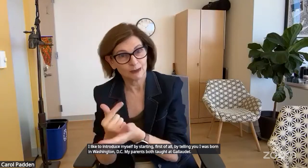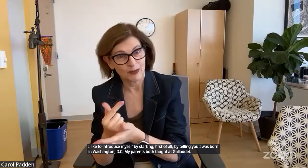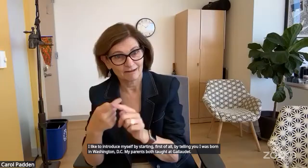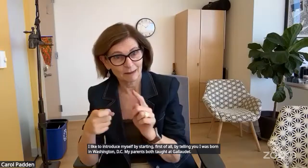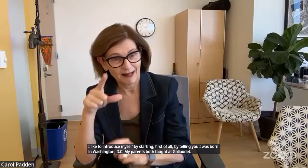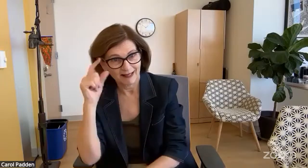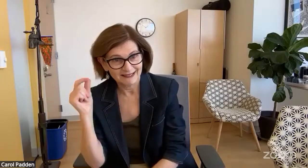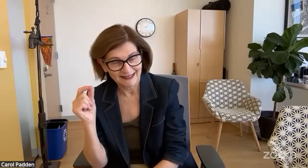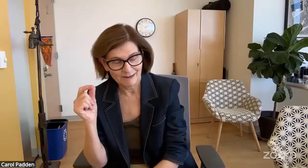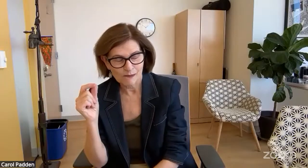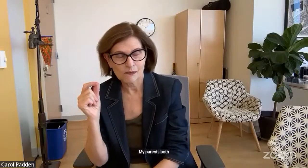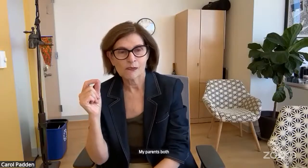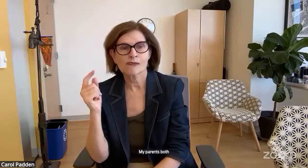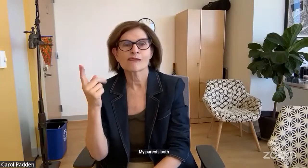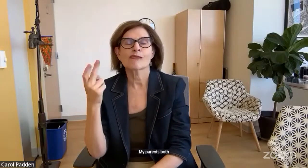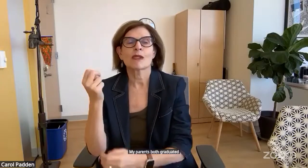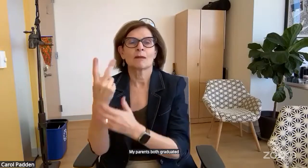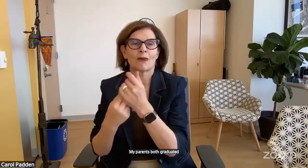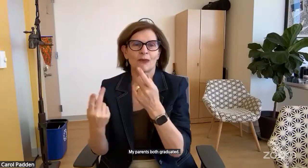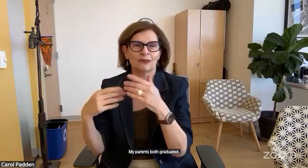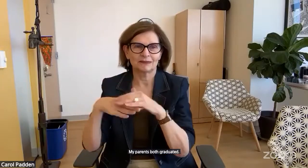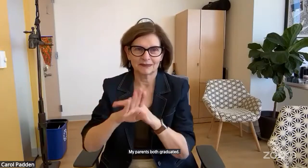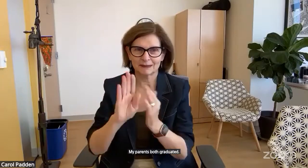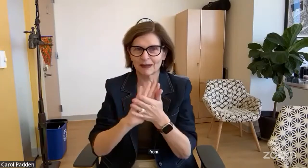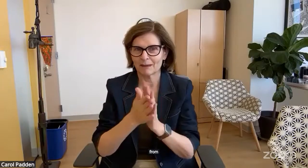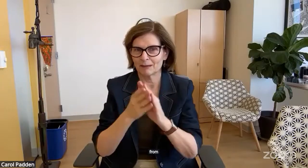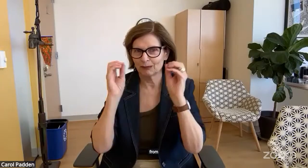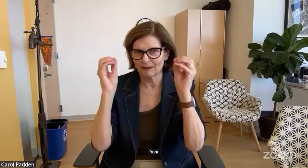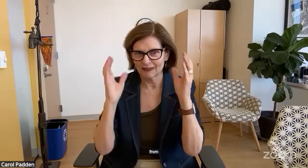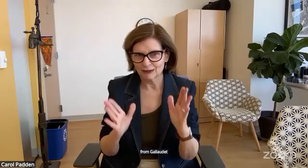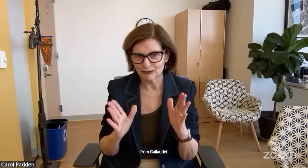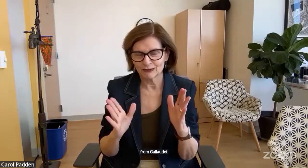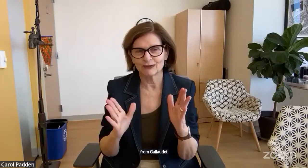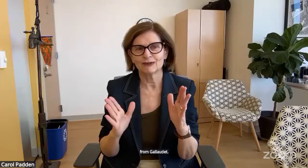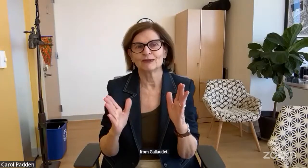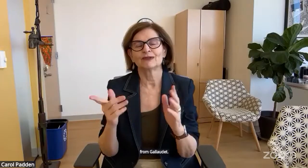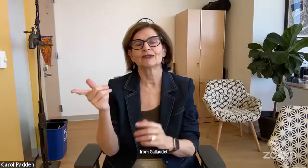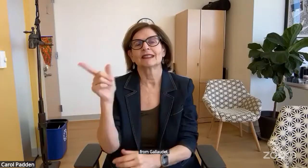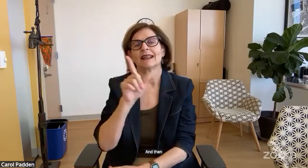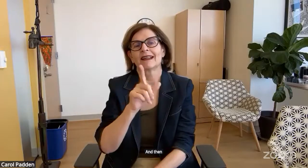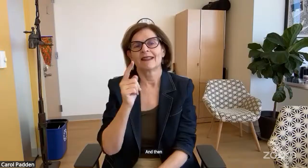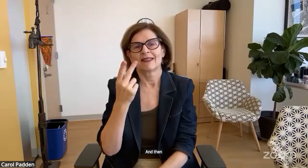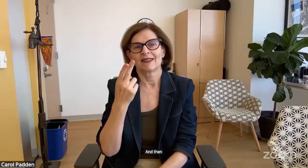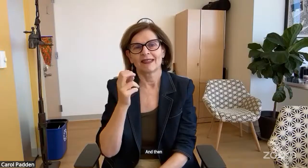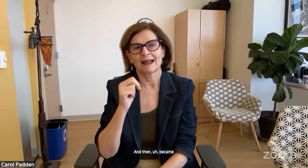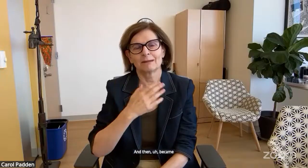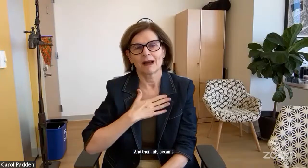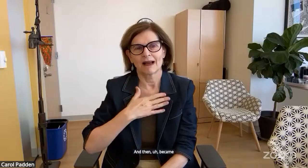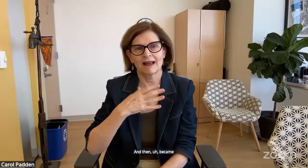My parents both graduated from Gallaudet and then became professors there.